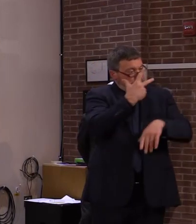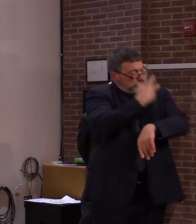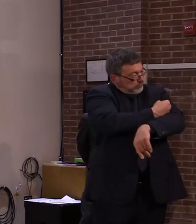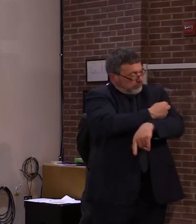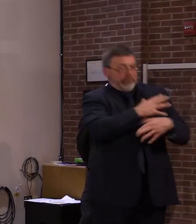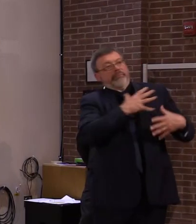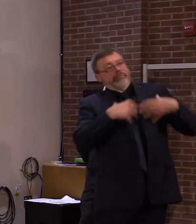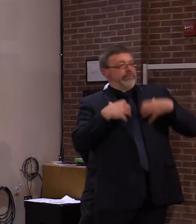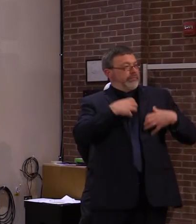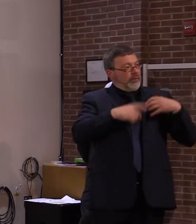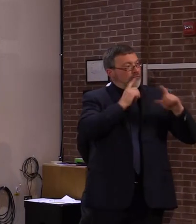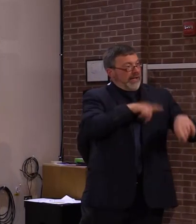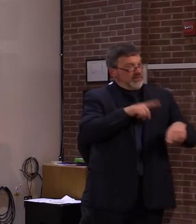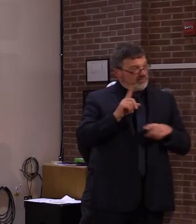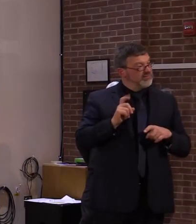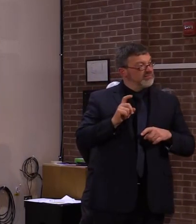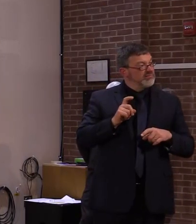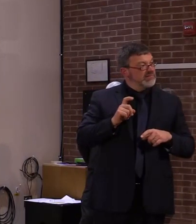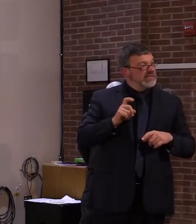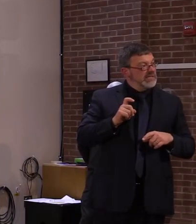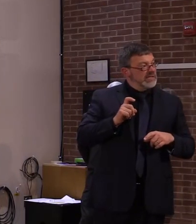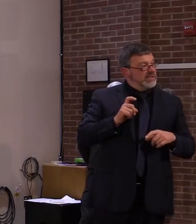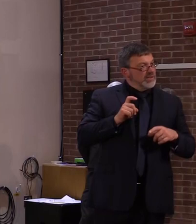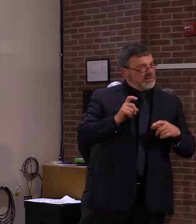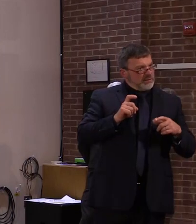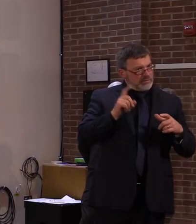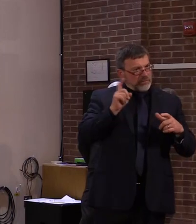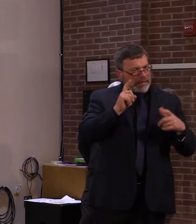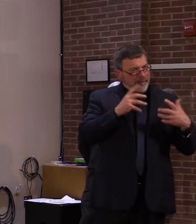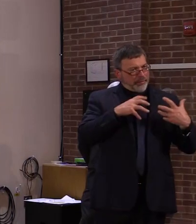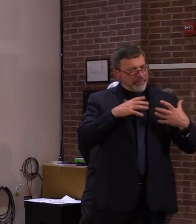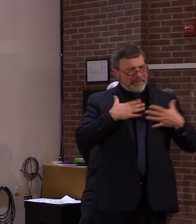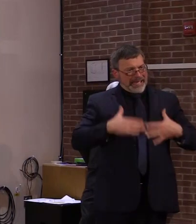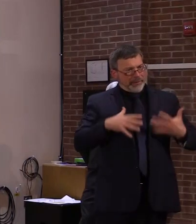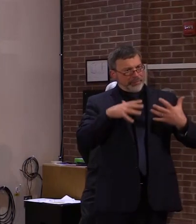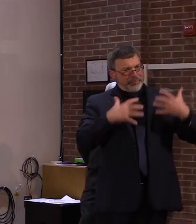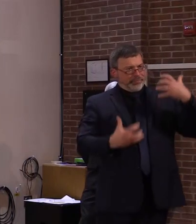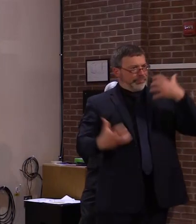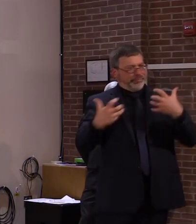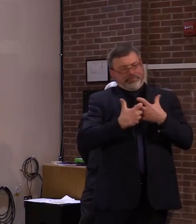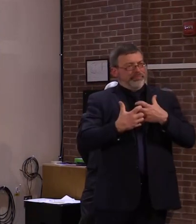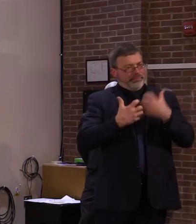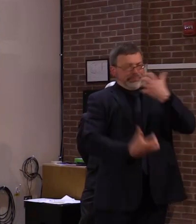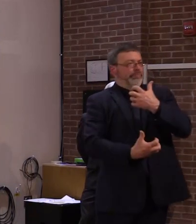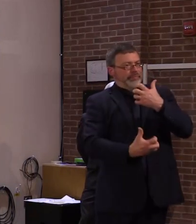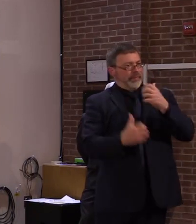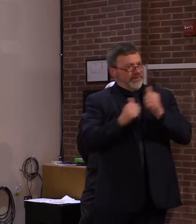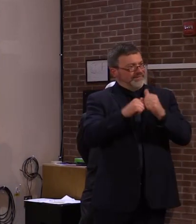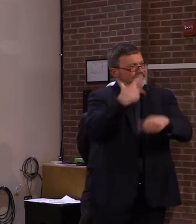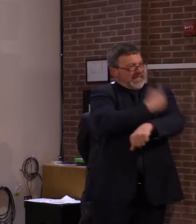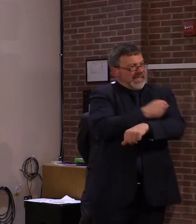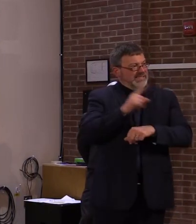there are reactions to this, I wondered if there's any sense of vaccine reaction